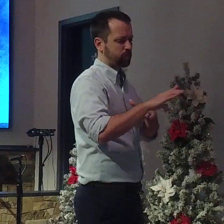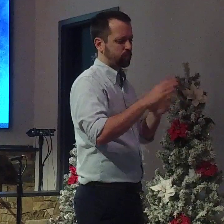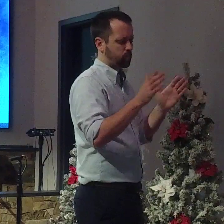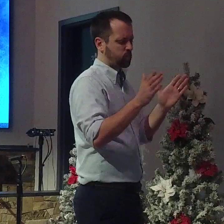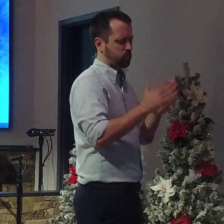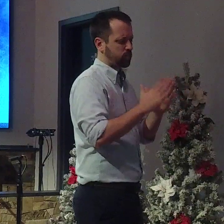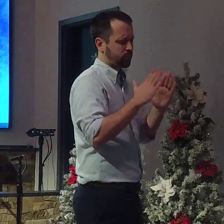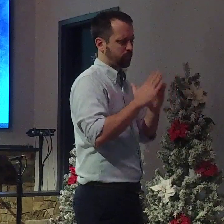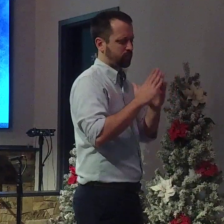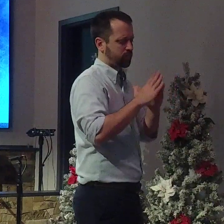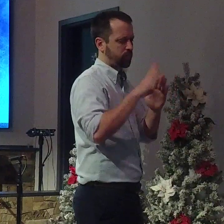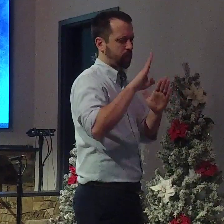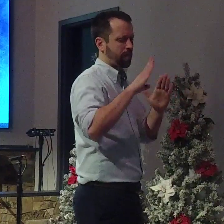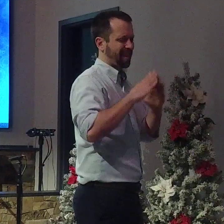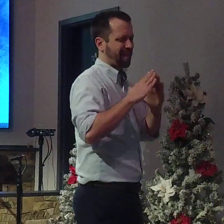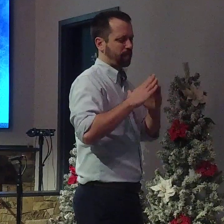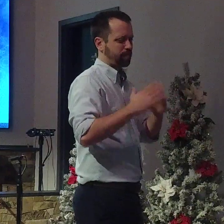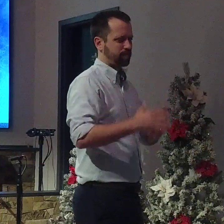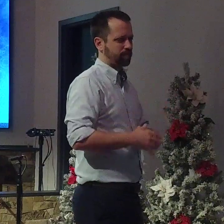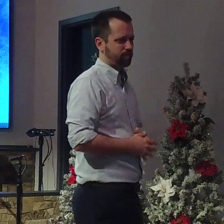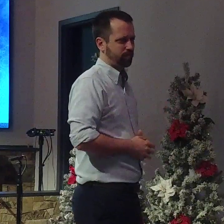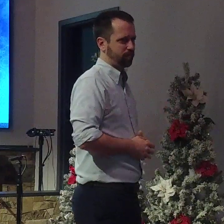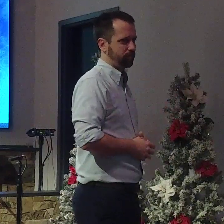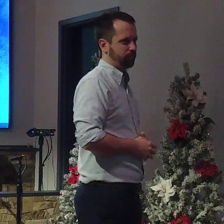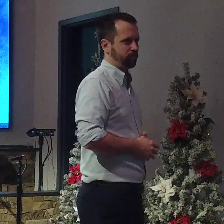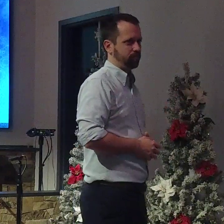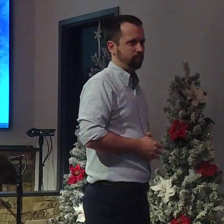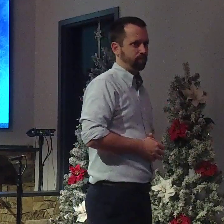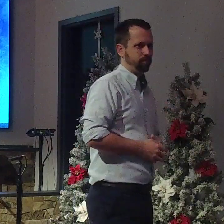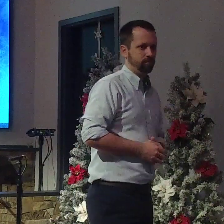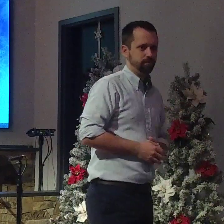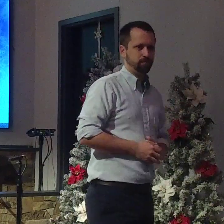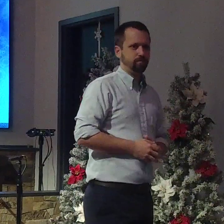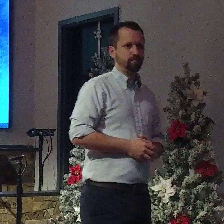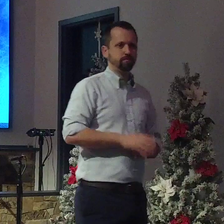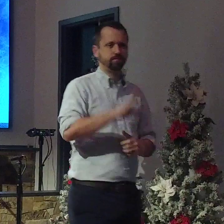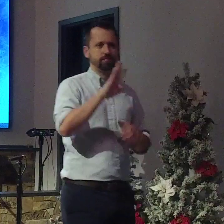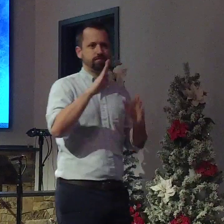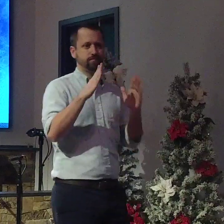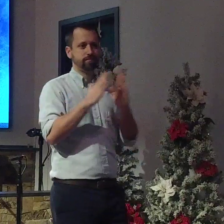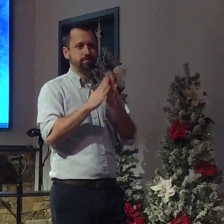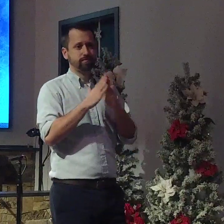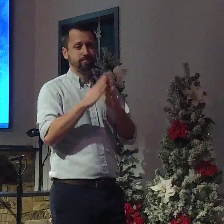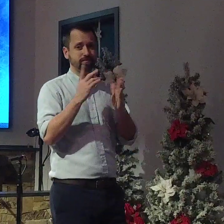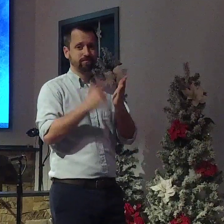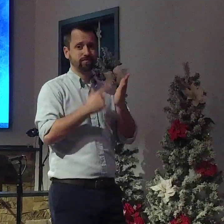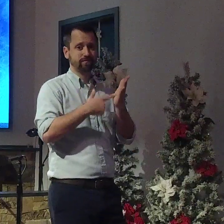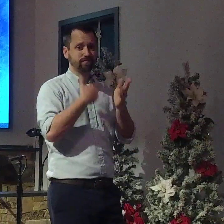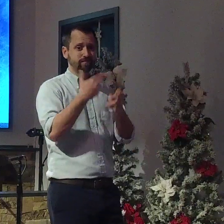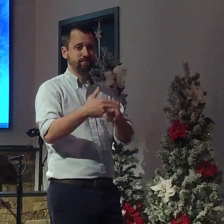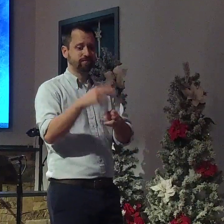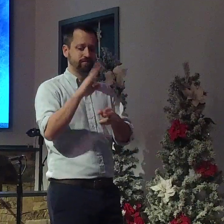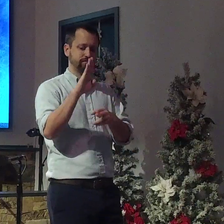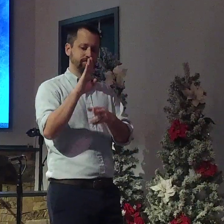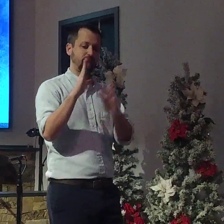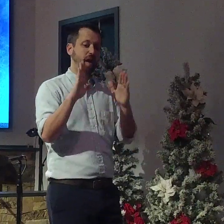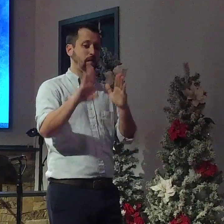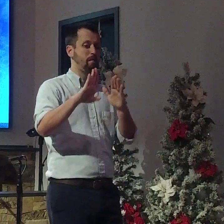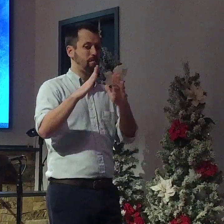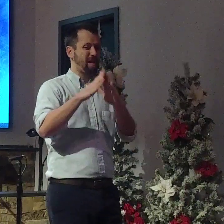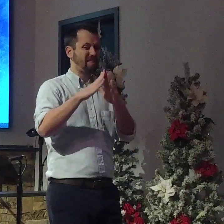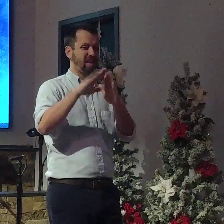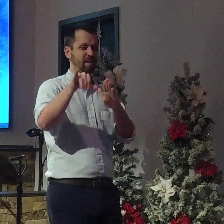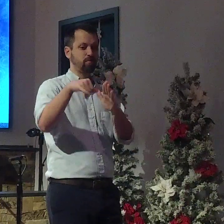you, Bethlehem Ephrathah, although you are small among the tribes of Judah, from you will